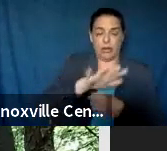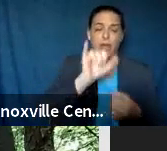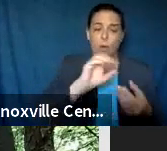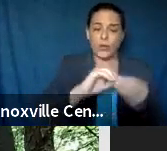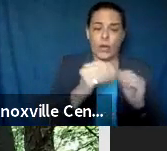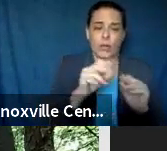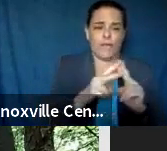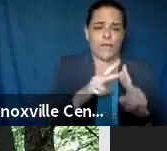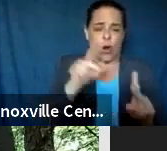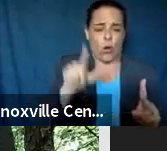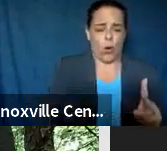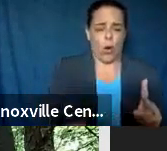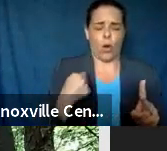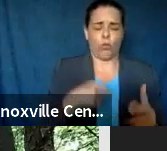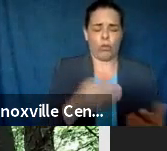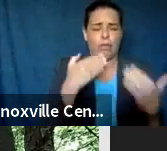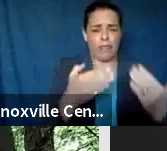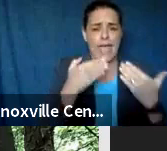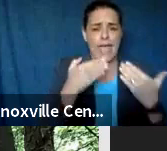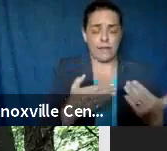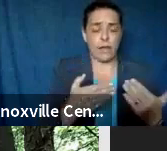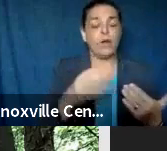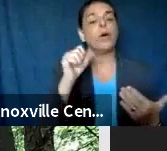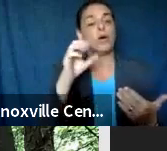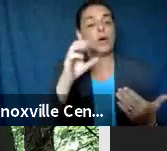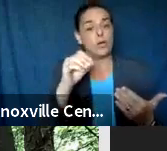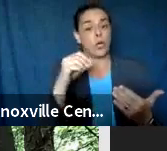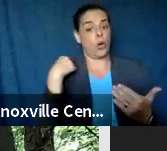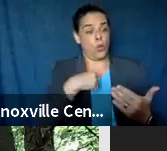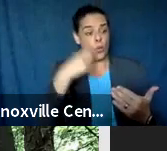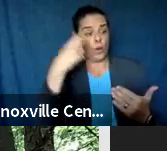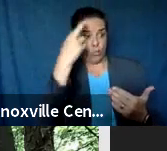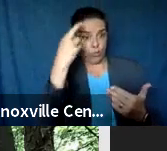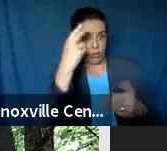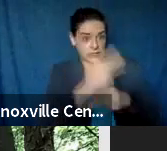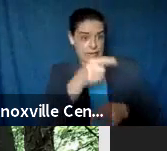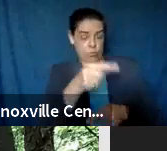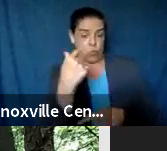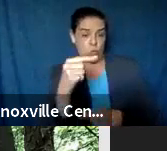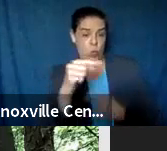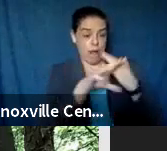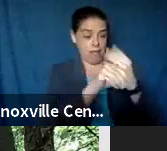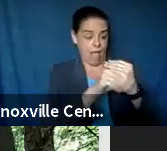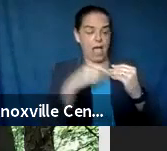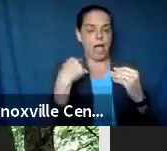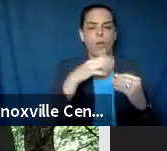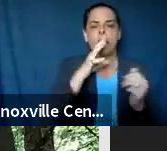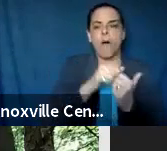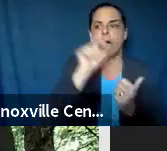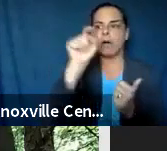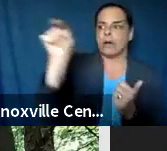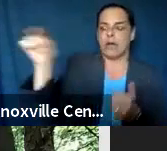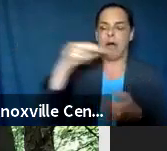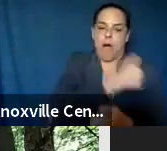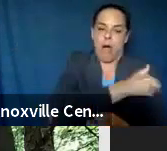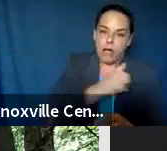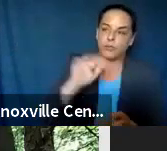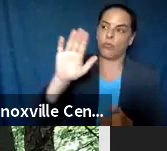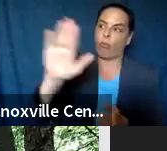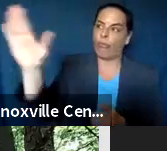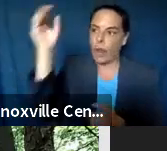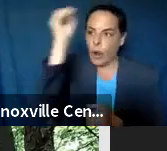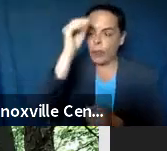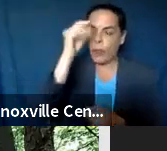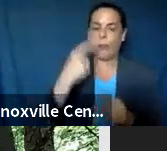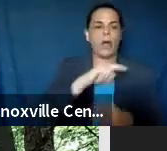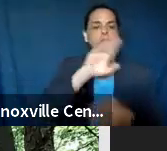As always, the decision to keep this traffic light green came after talking with hospital partners and getting their input, as well as taking all of the